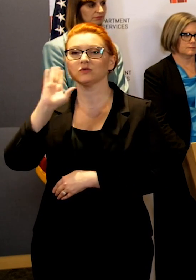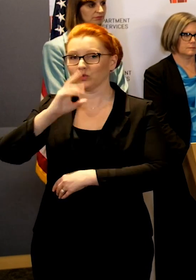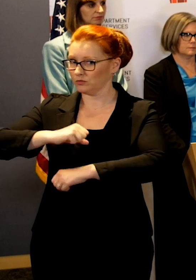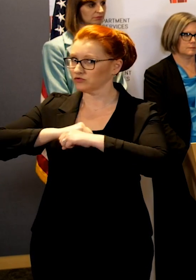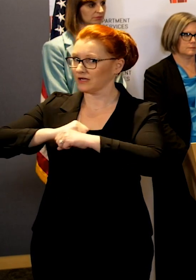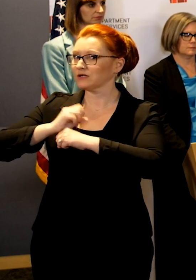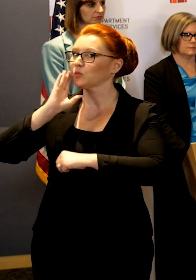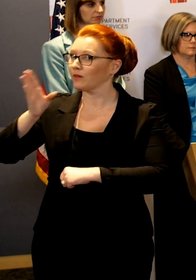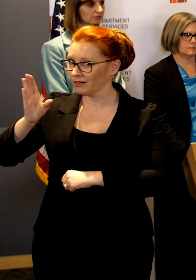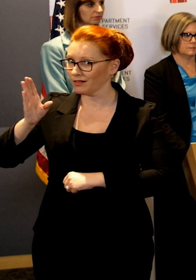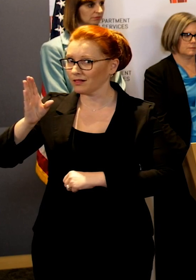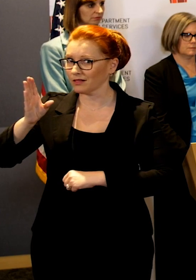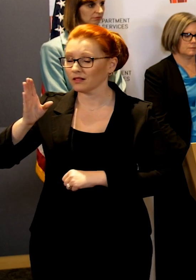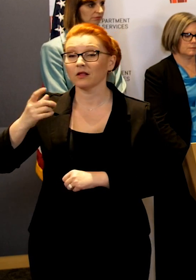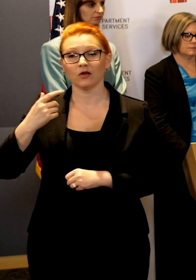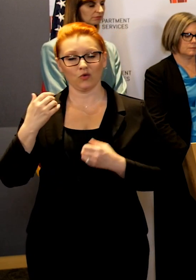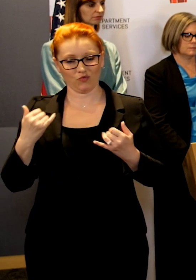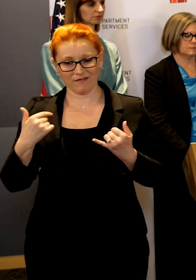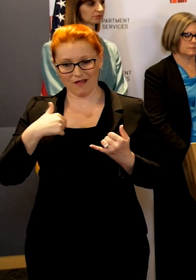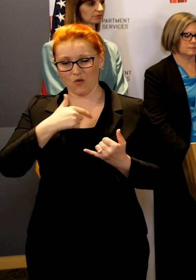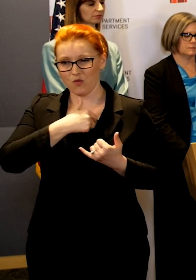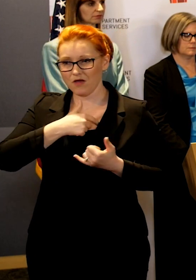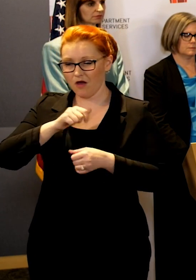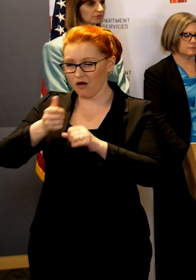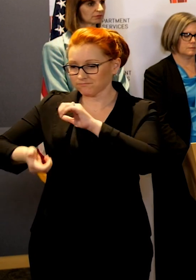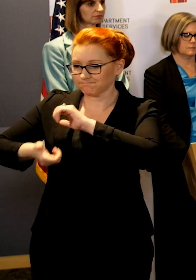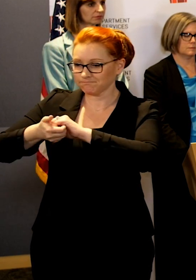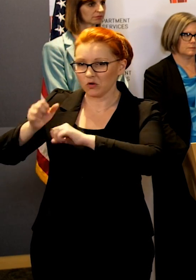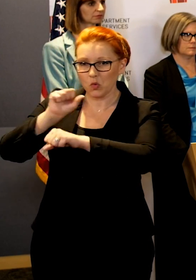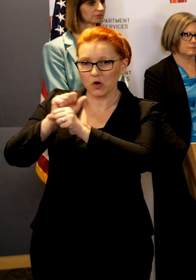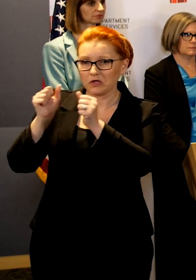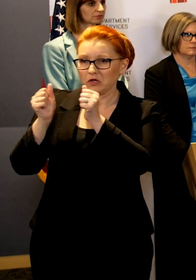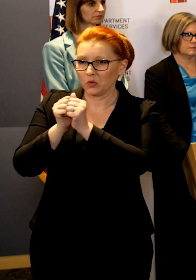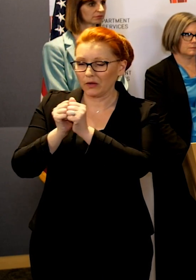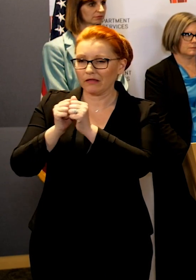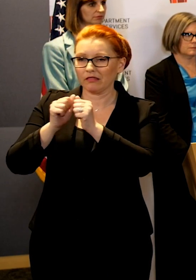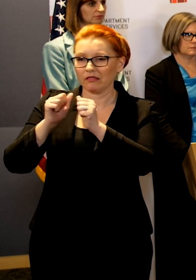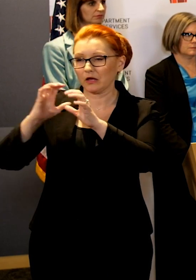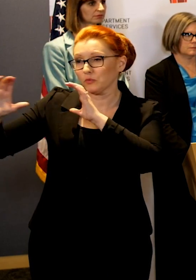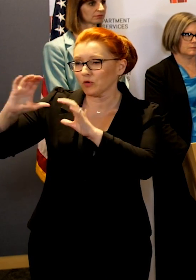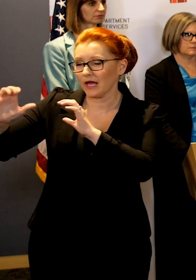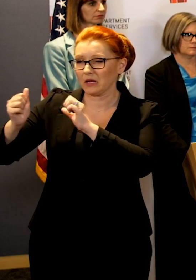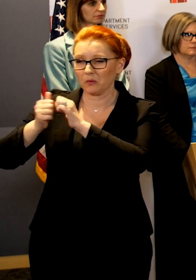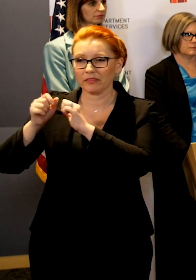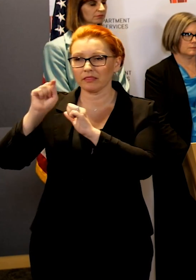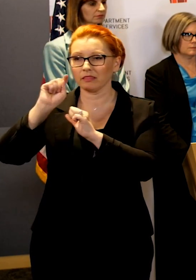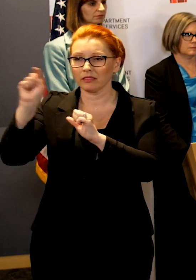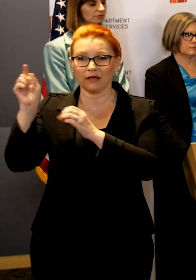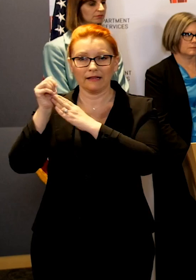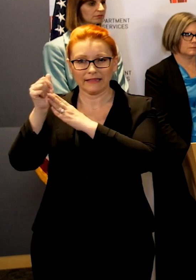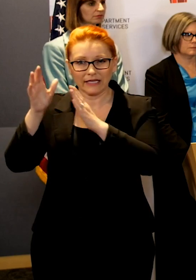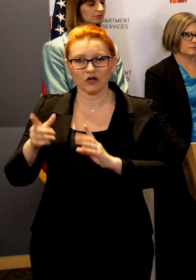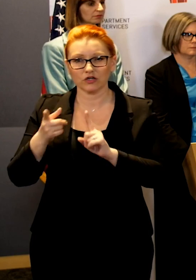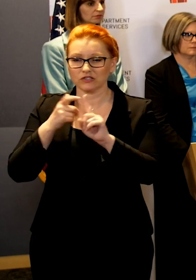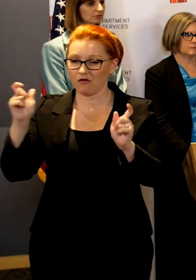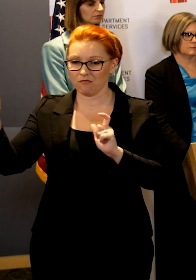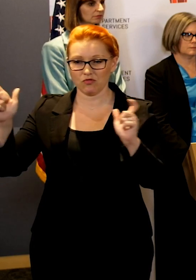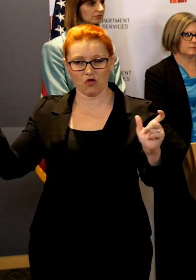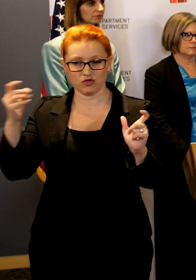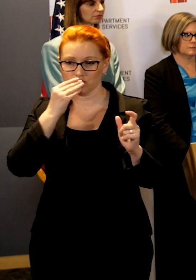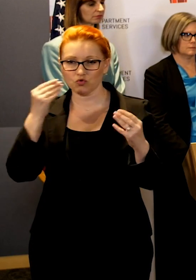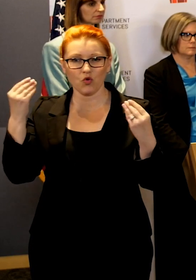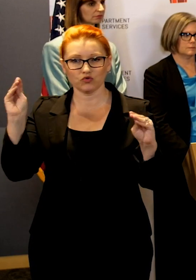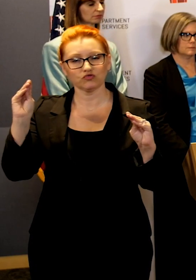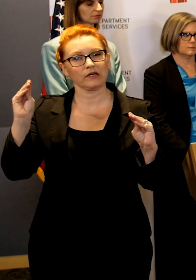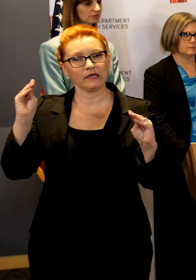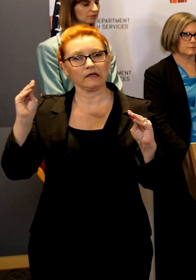We are in coordination and communication with the leaders of our largest grocery